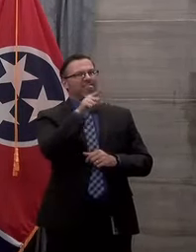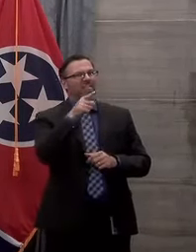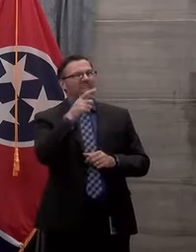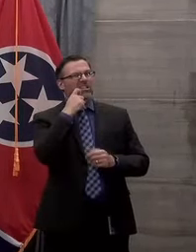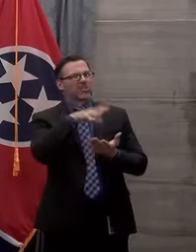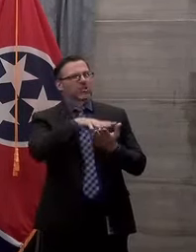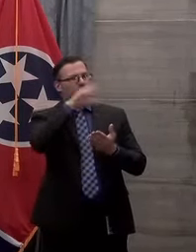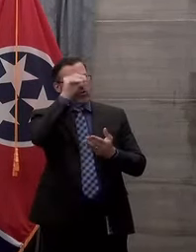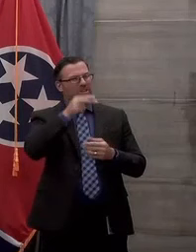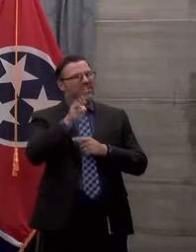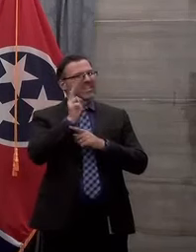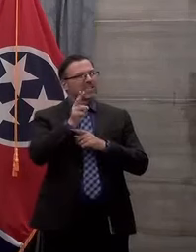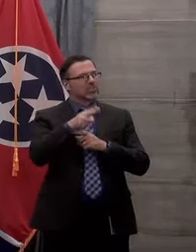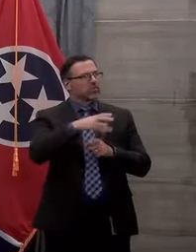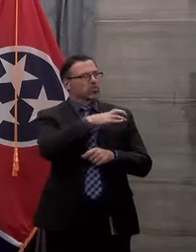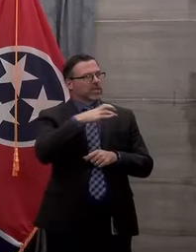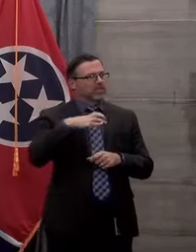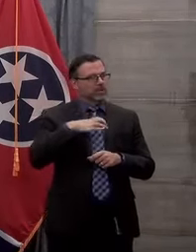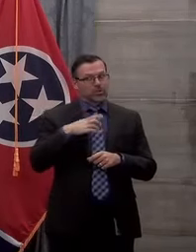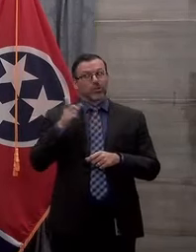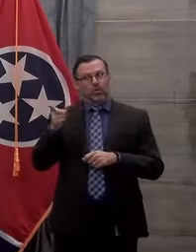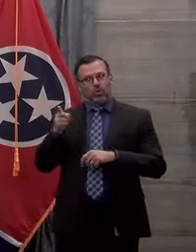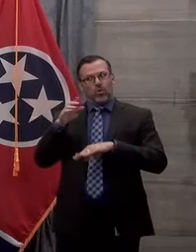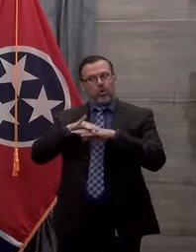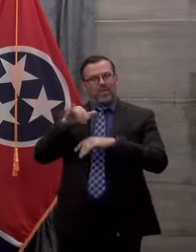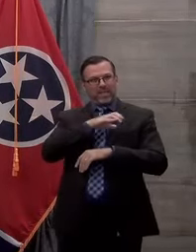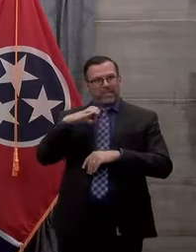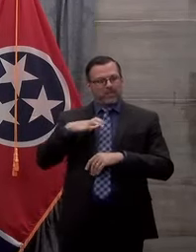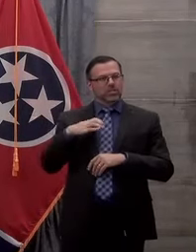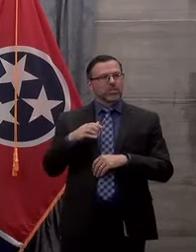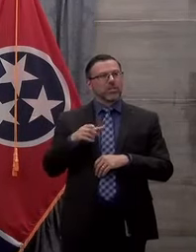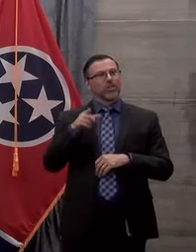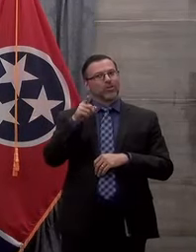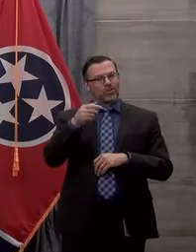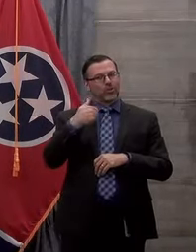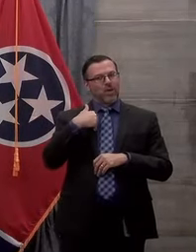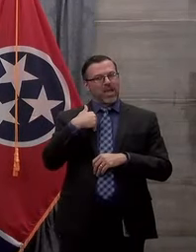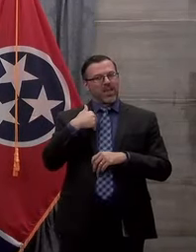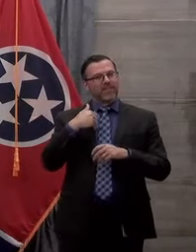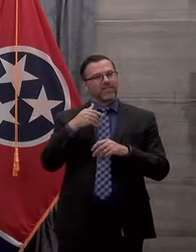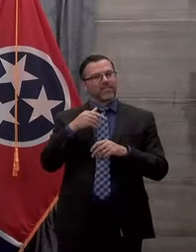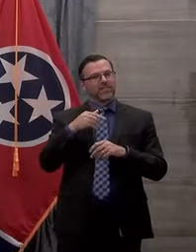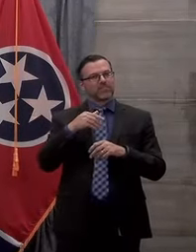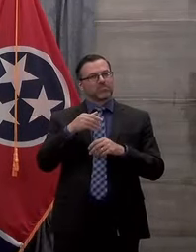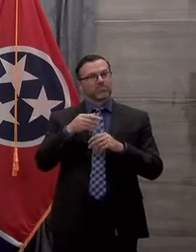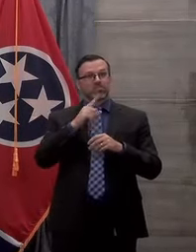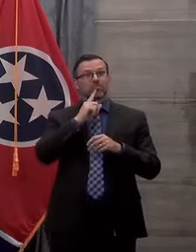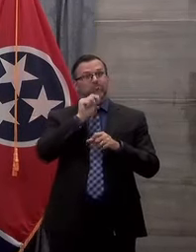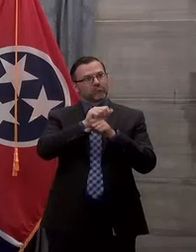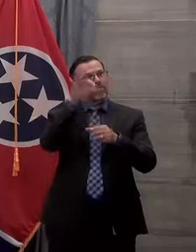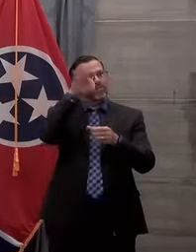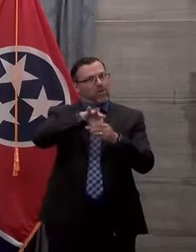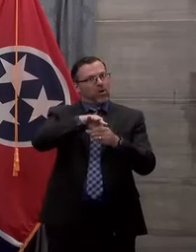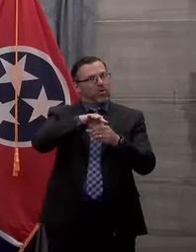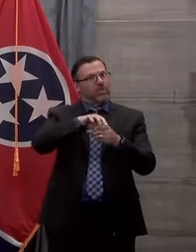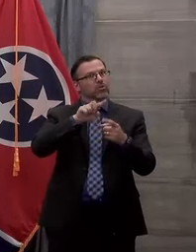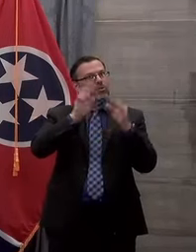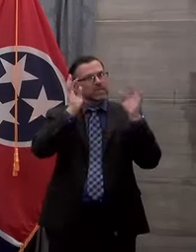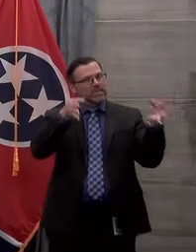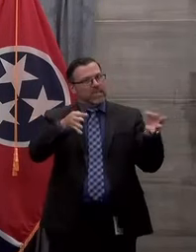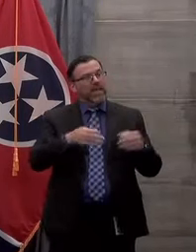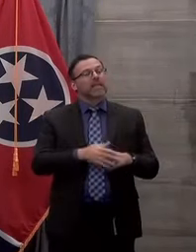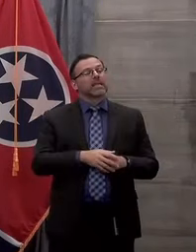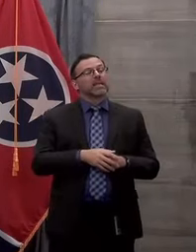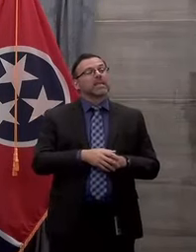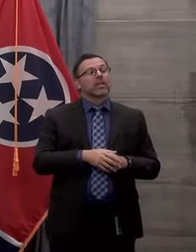Commission body that you yourself sit on, Governor, would ultimately have the final say of whether or not that would be allowed. Yeah.